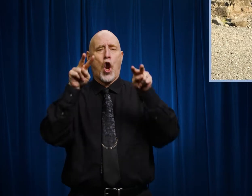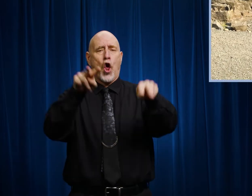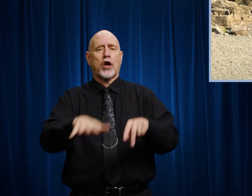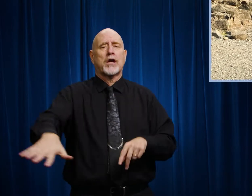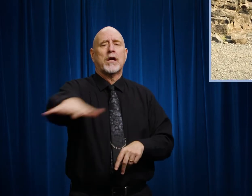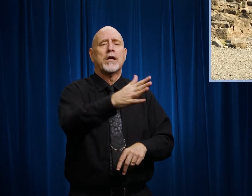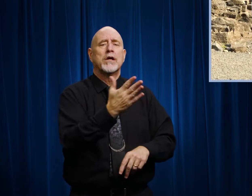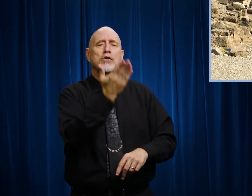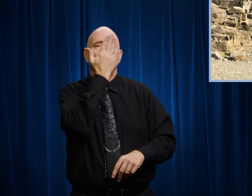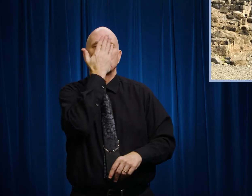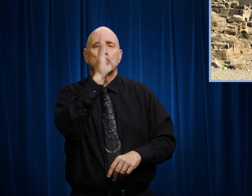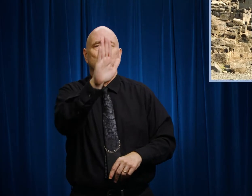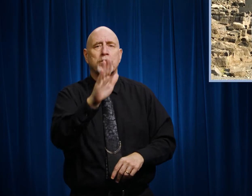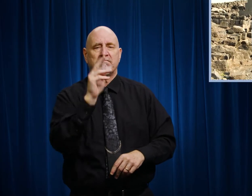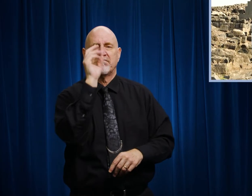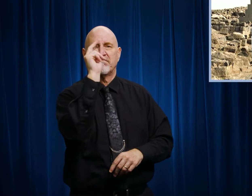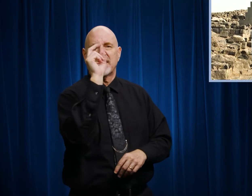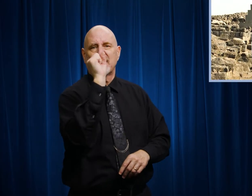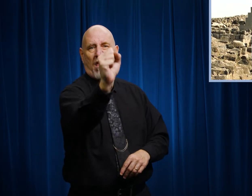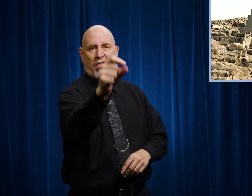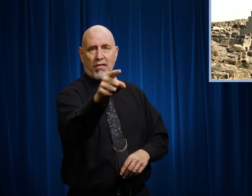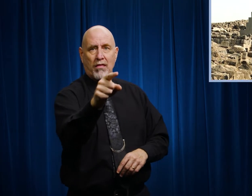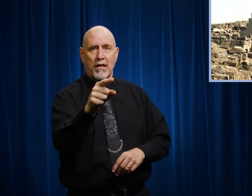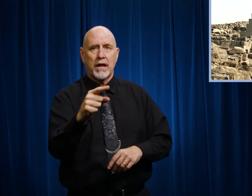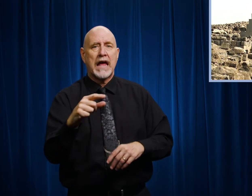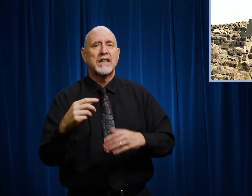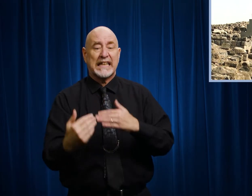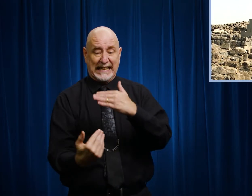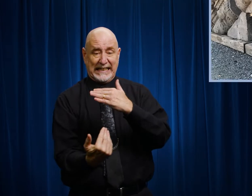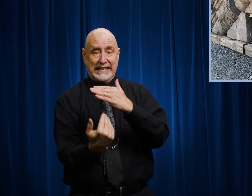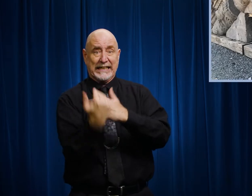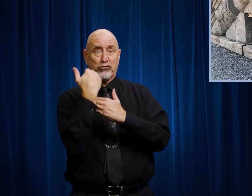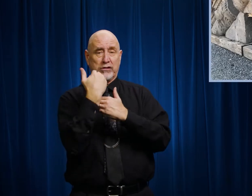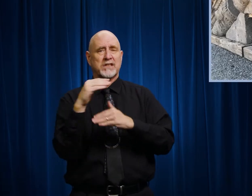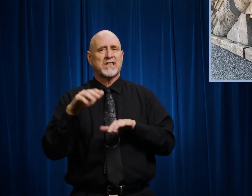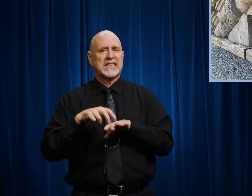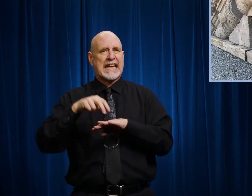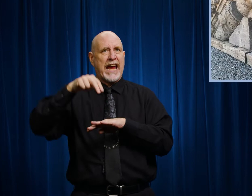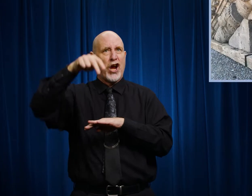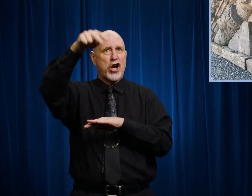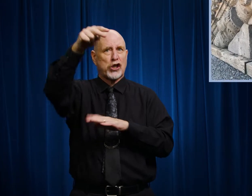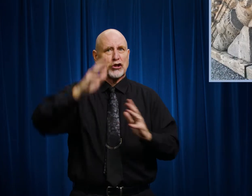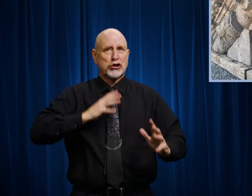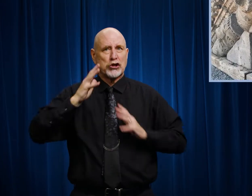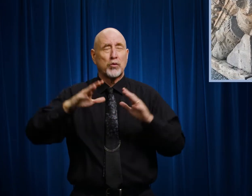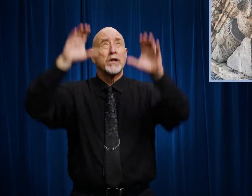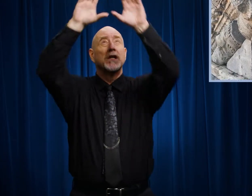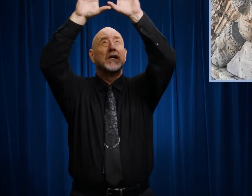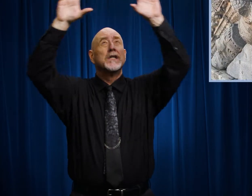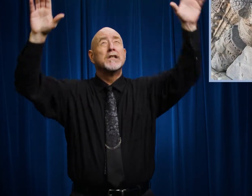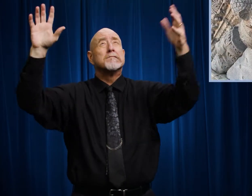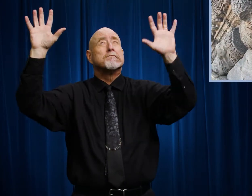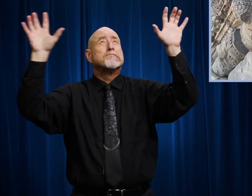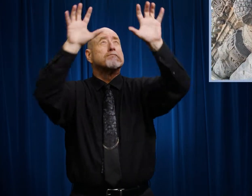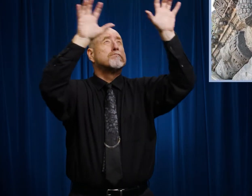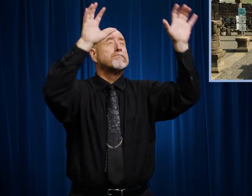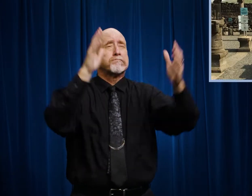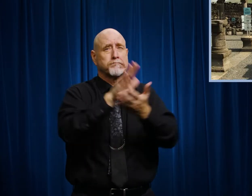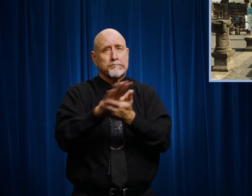Jerusalem and possessed a broad staircase leading up to its entrance with an ornately decorated gable.